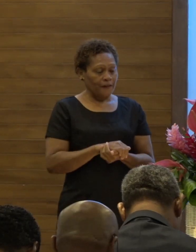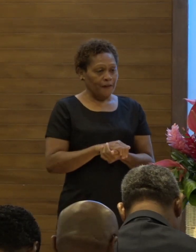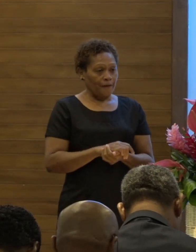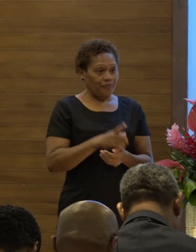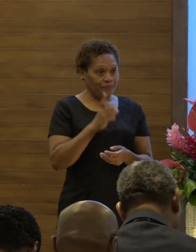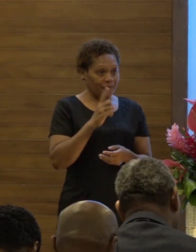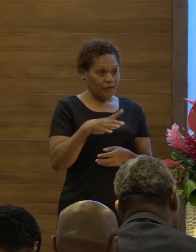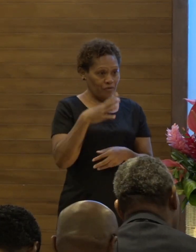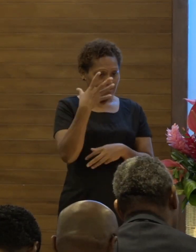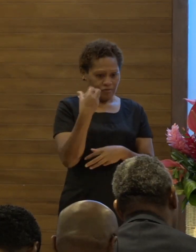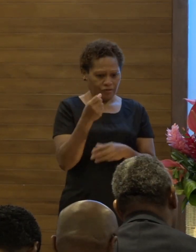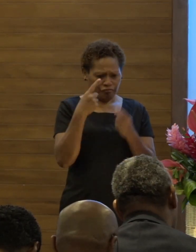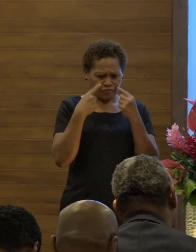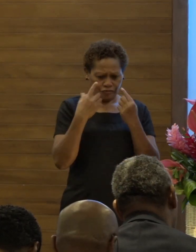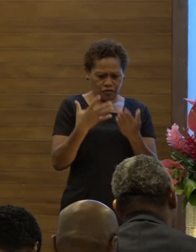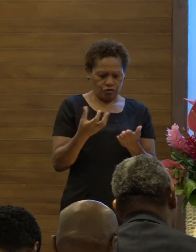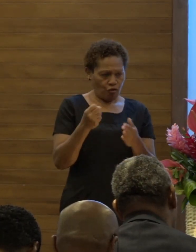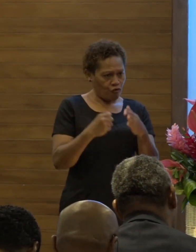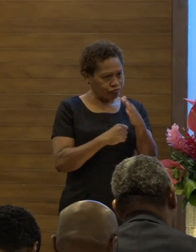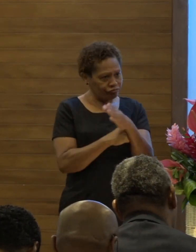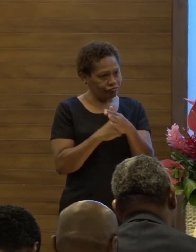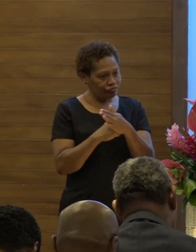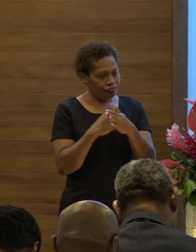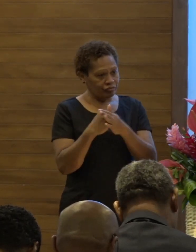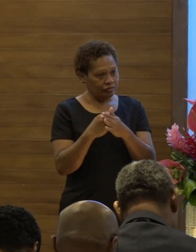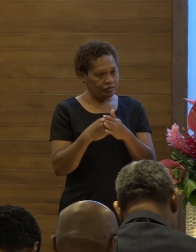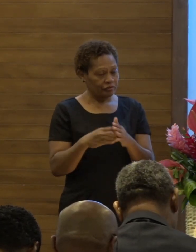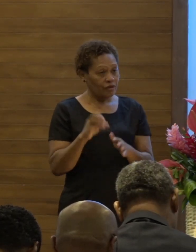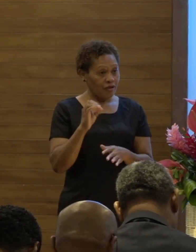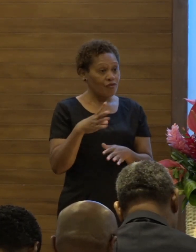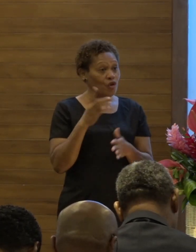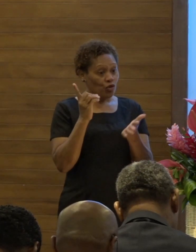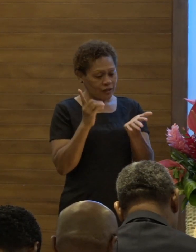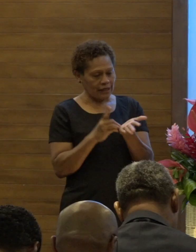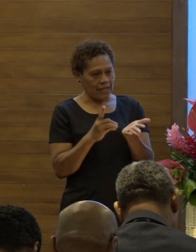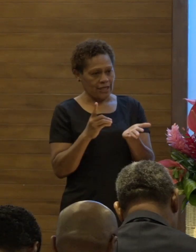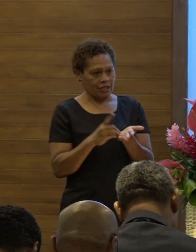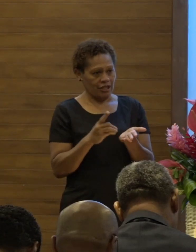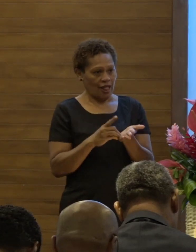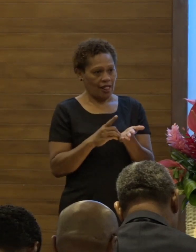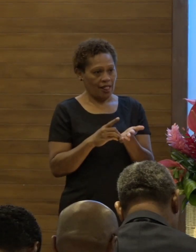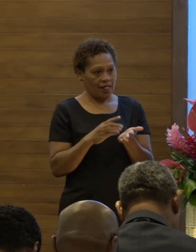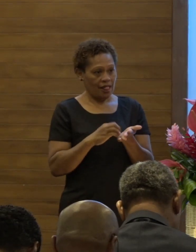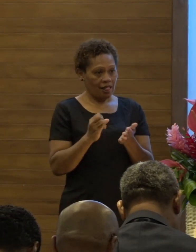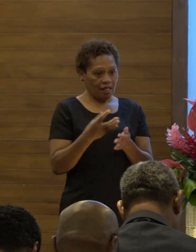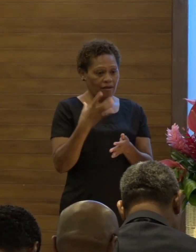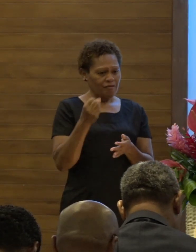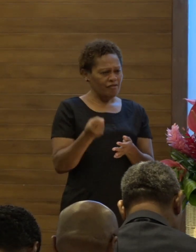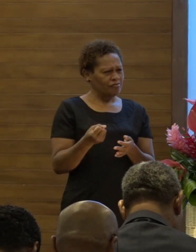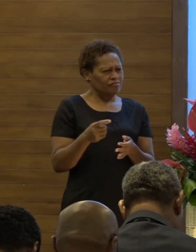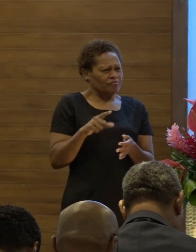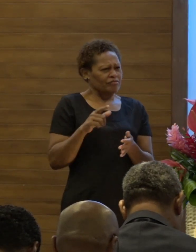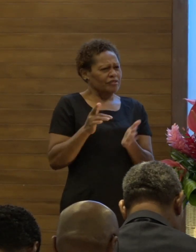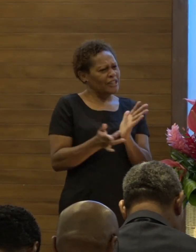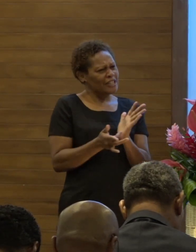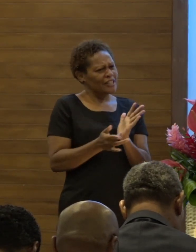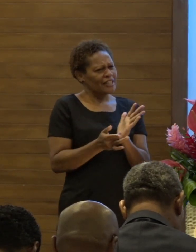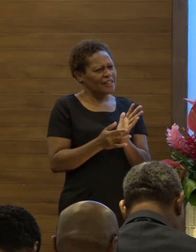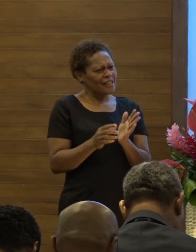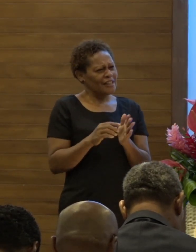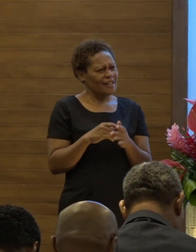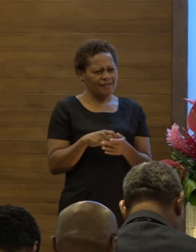but we have laid a foundation for a digital and physical fortress that